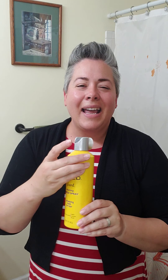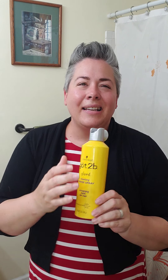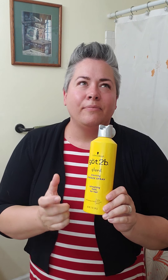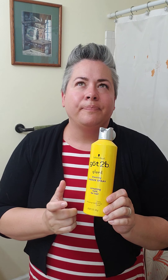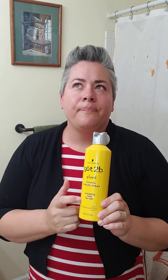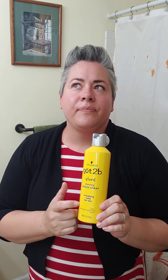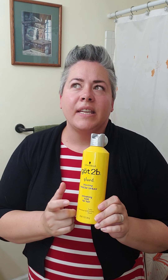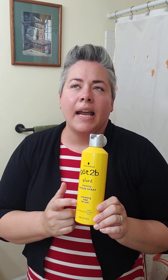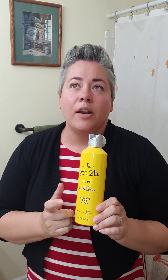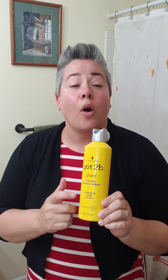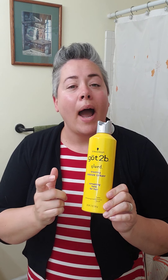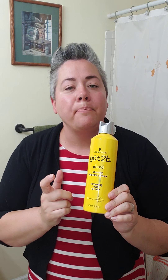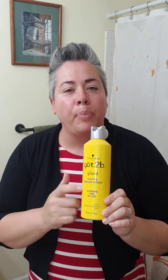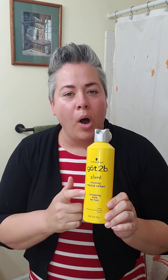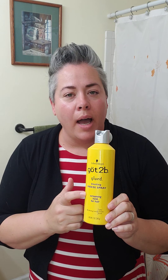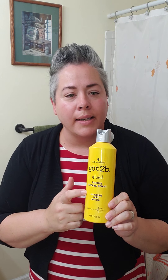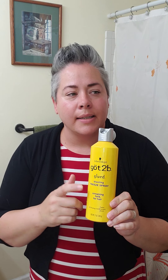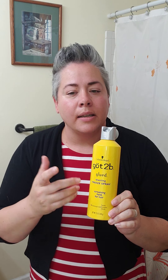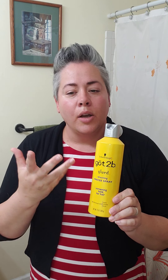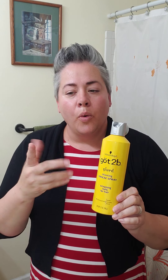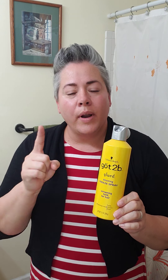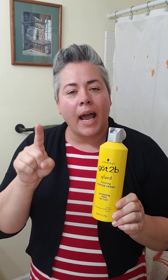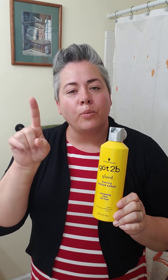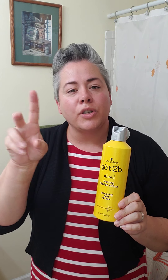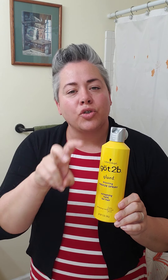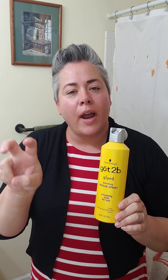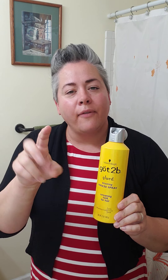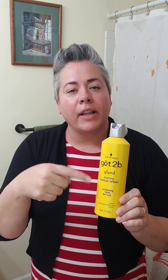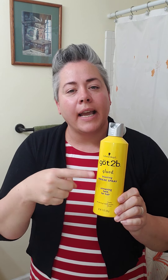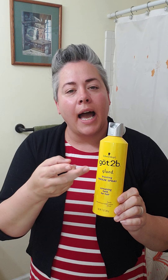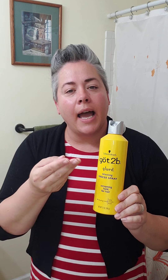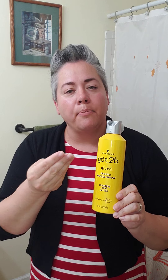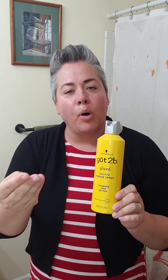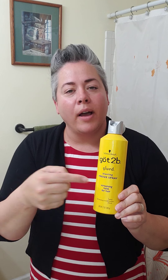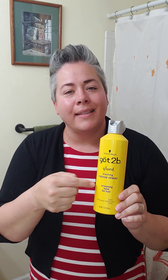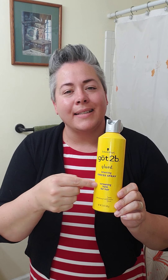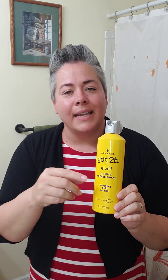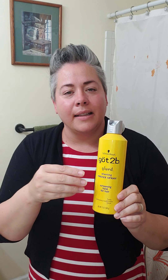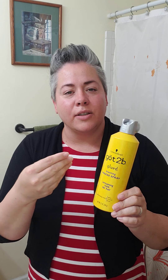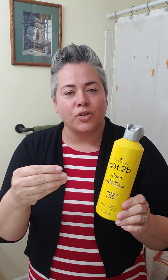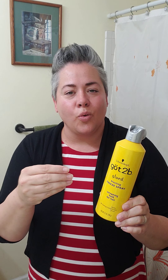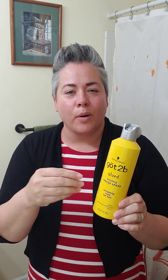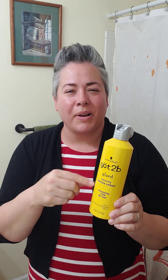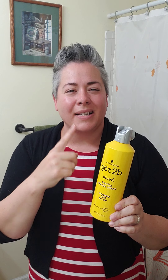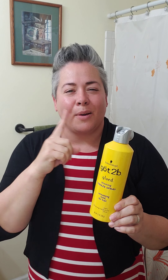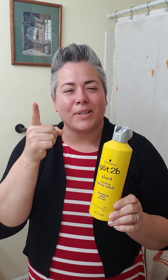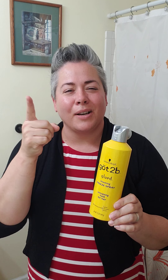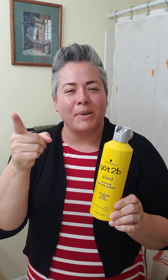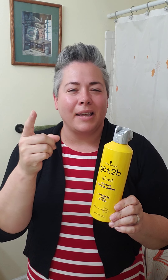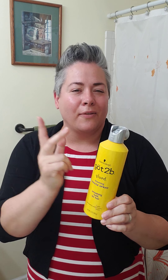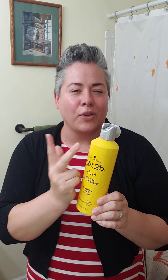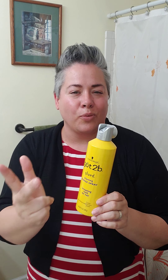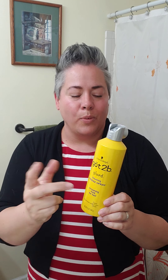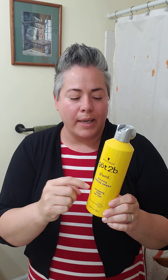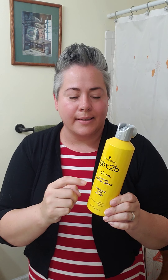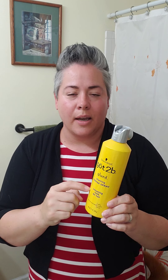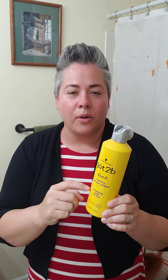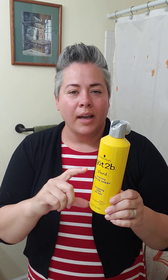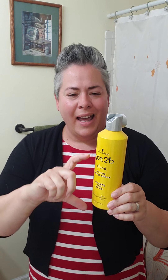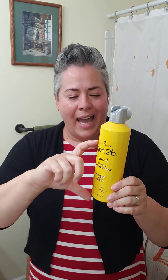I bought, when I was traveling, I bought this in the store because I was going to be there for 3 weeks. So I had